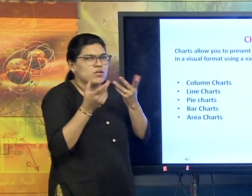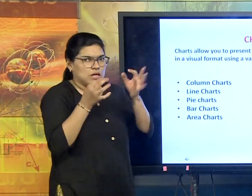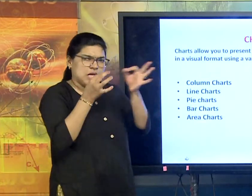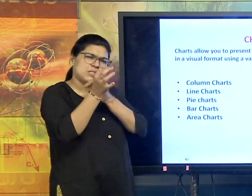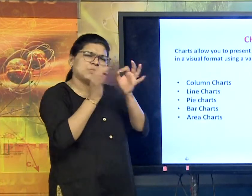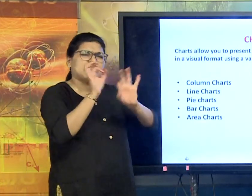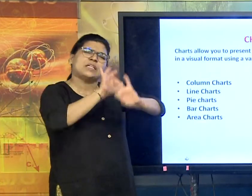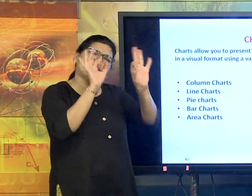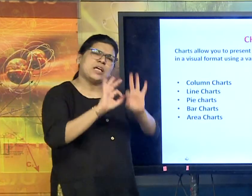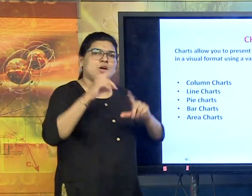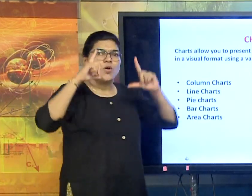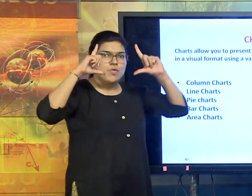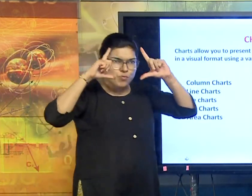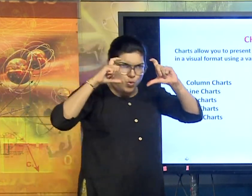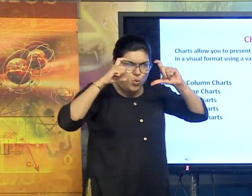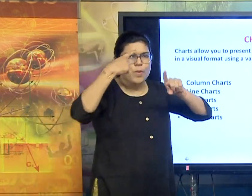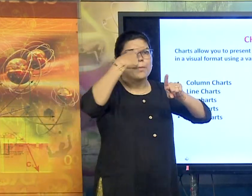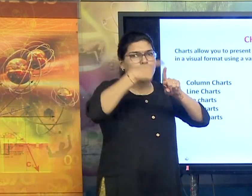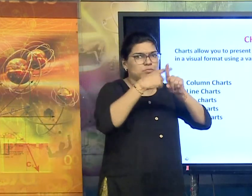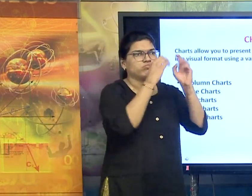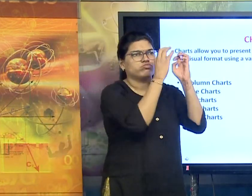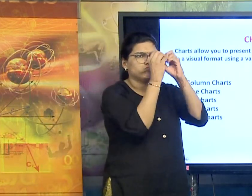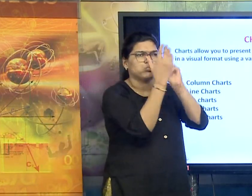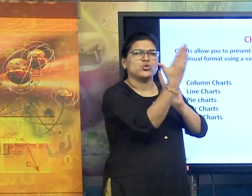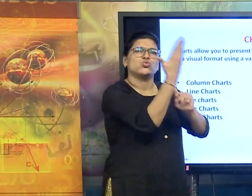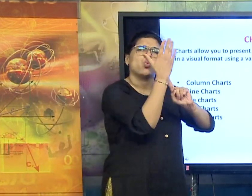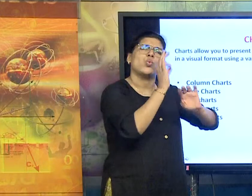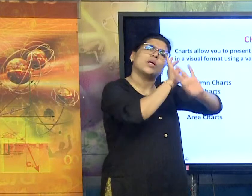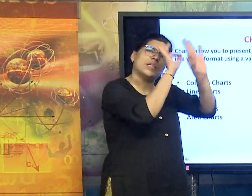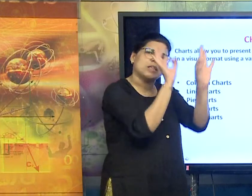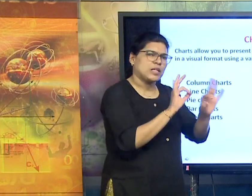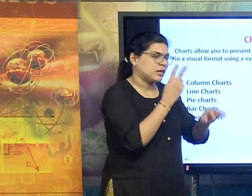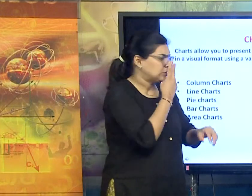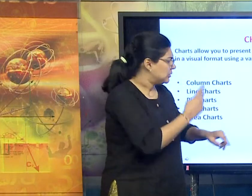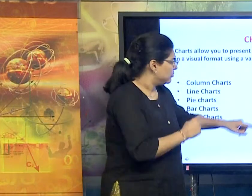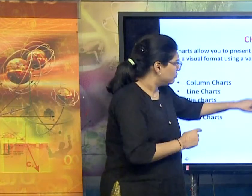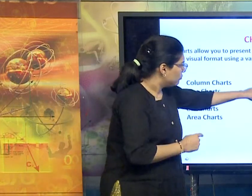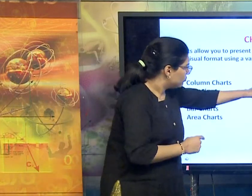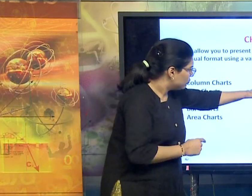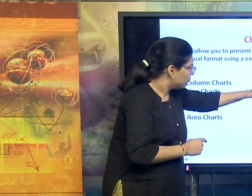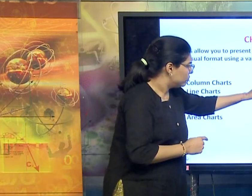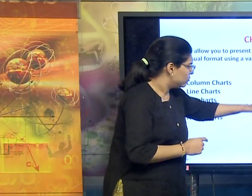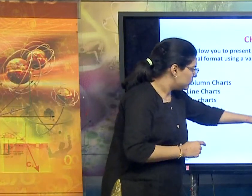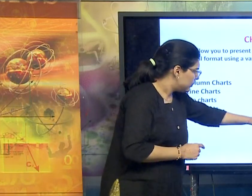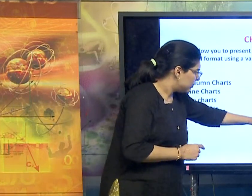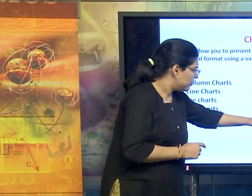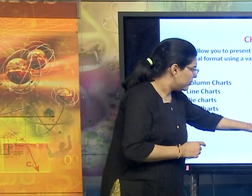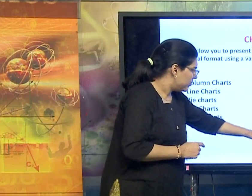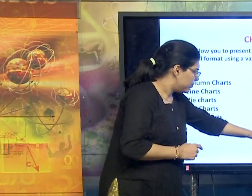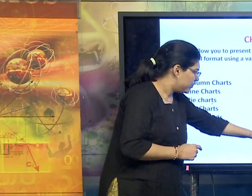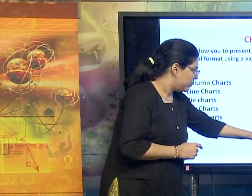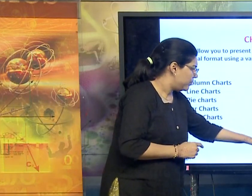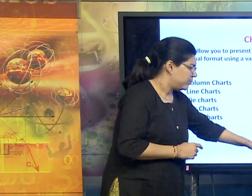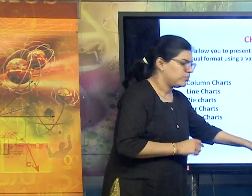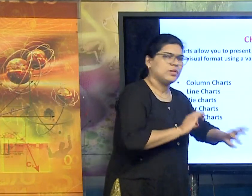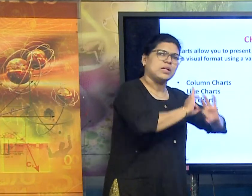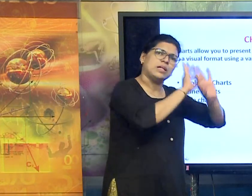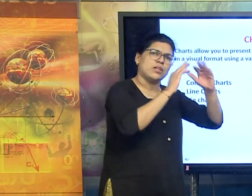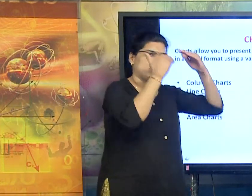kinds of charts. You should be aware about all these. All these charts are ready-made available